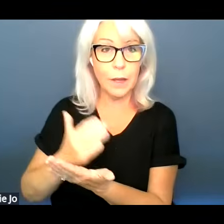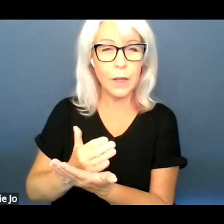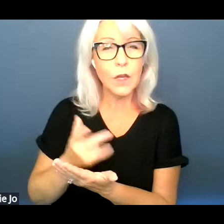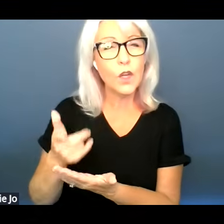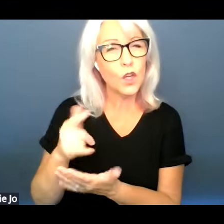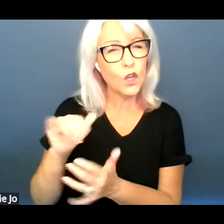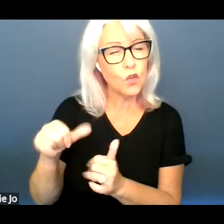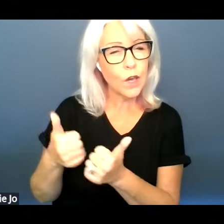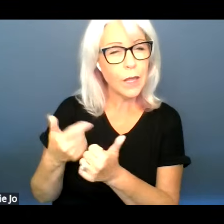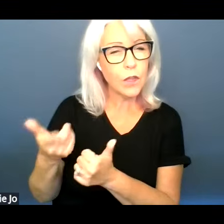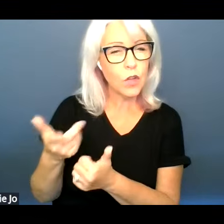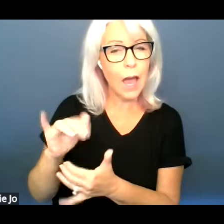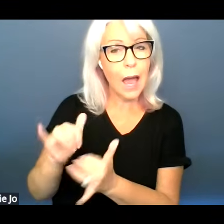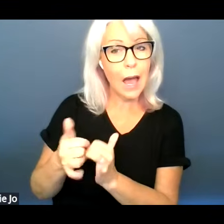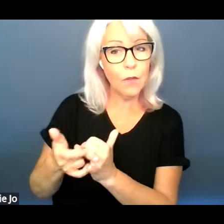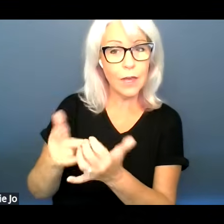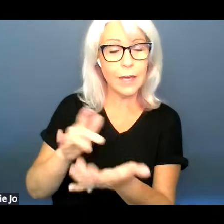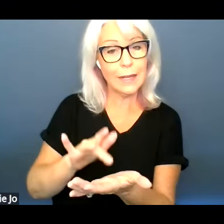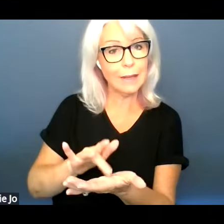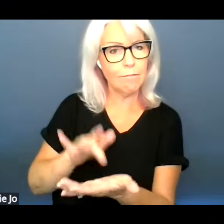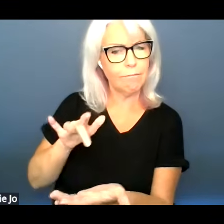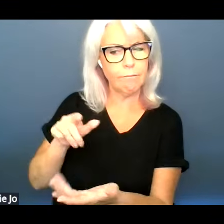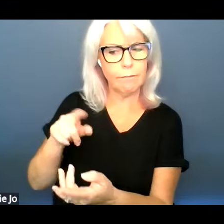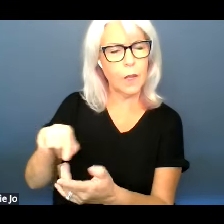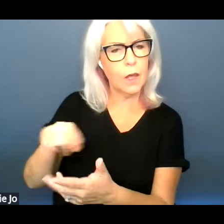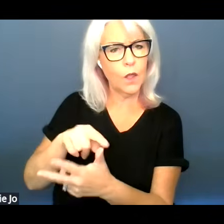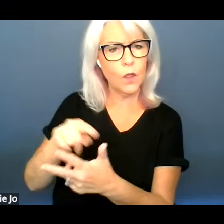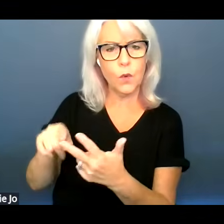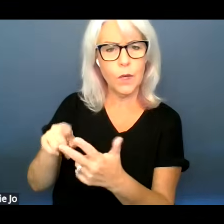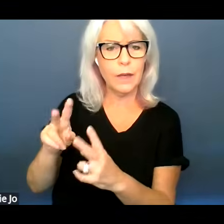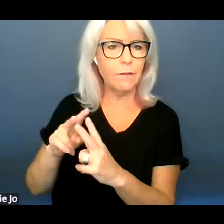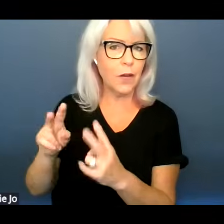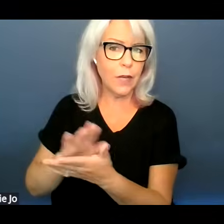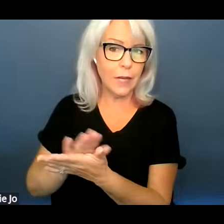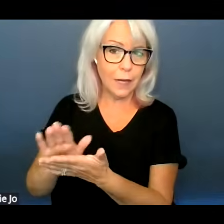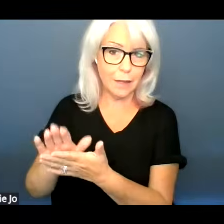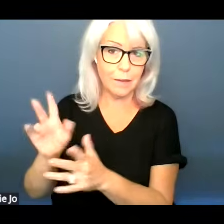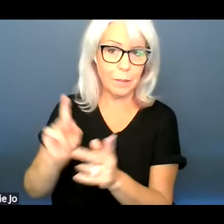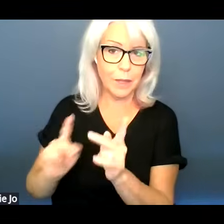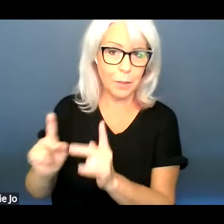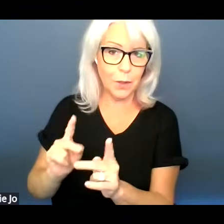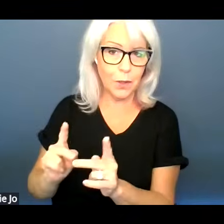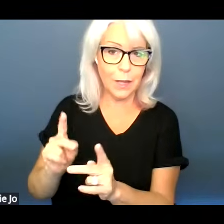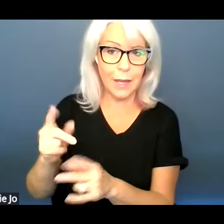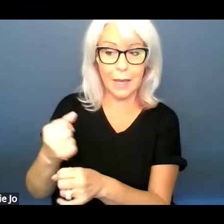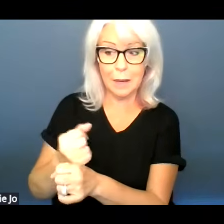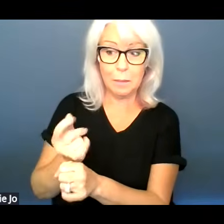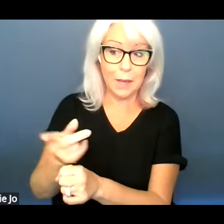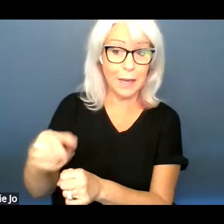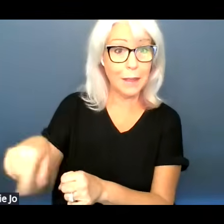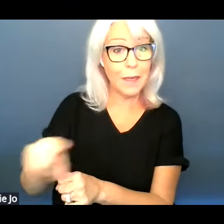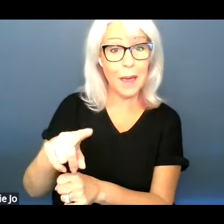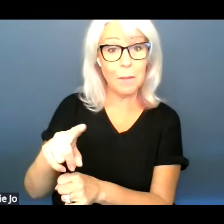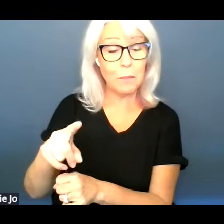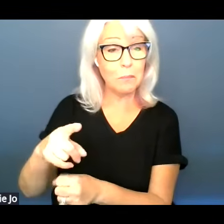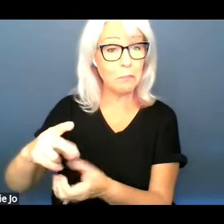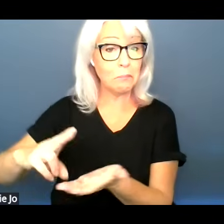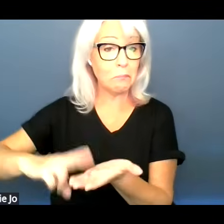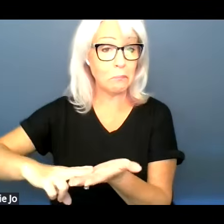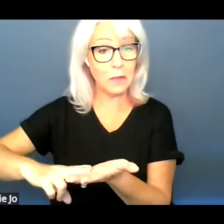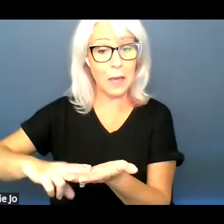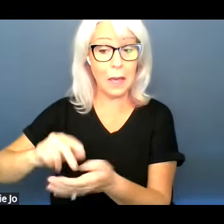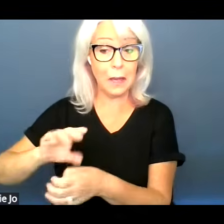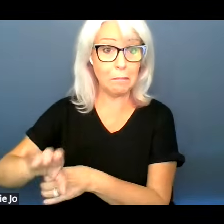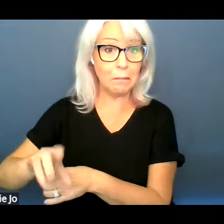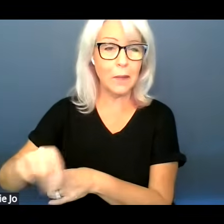advantage of three very nice people and make them sign these. And I think should there be an